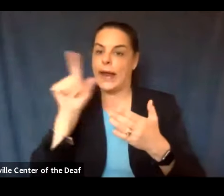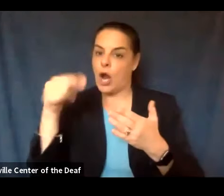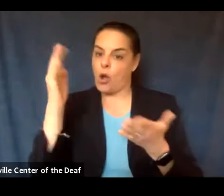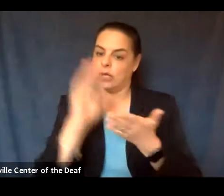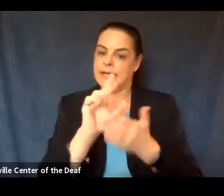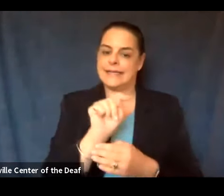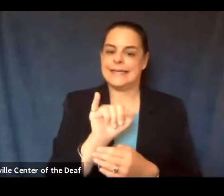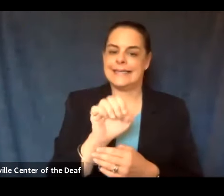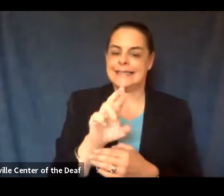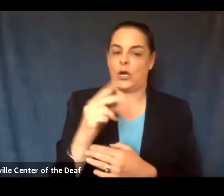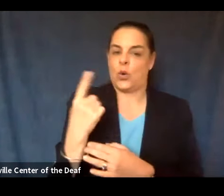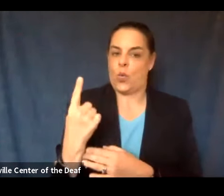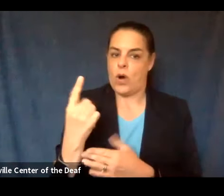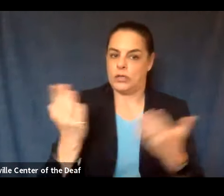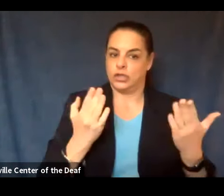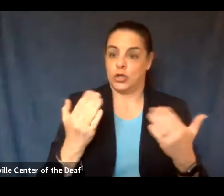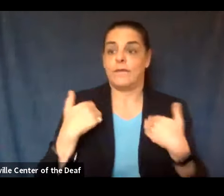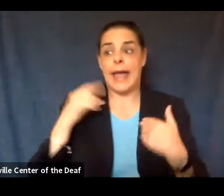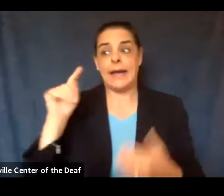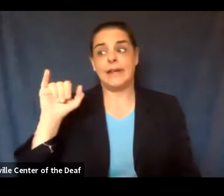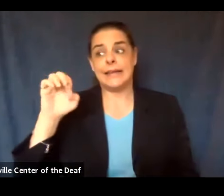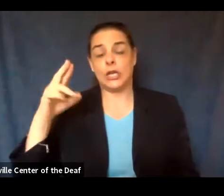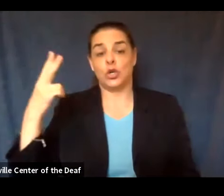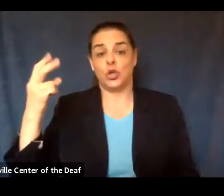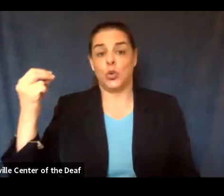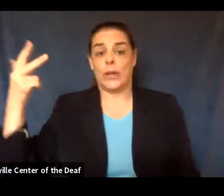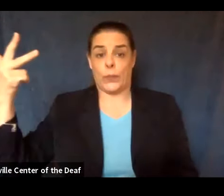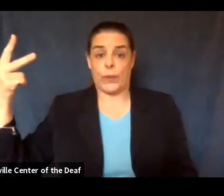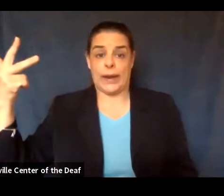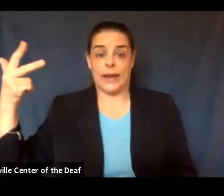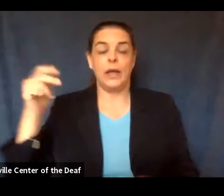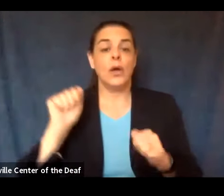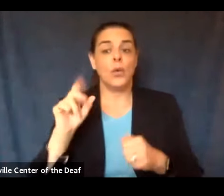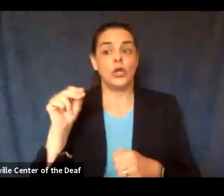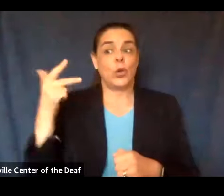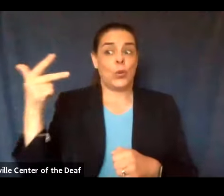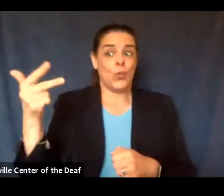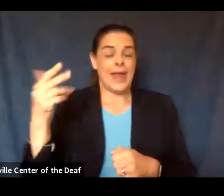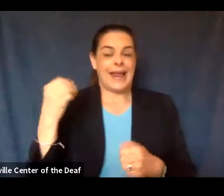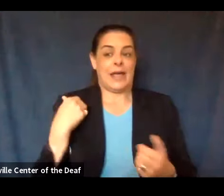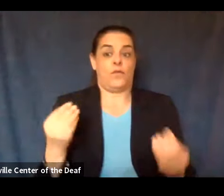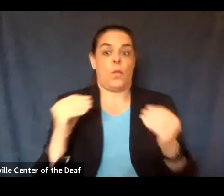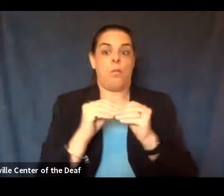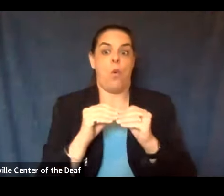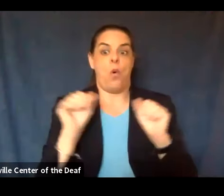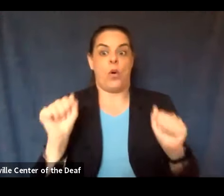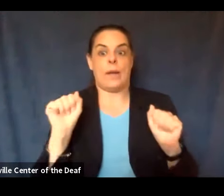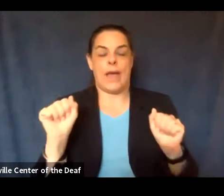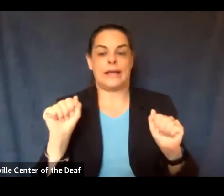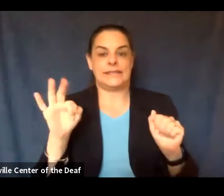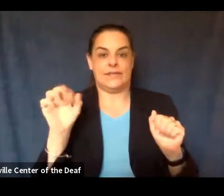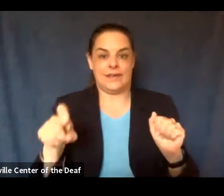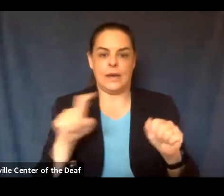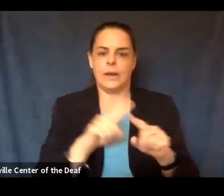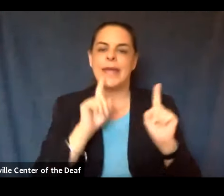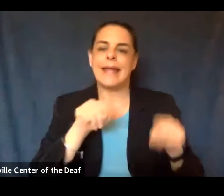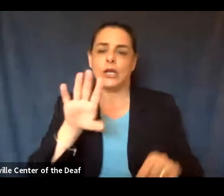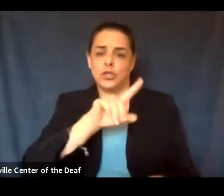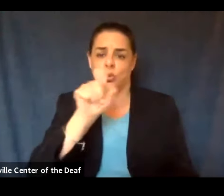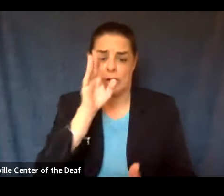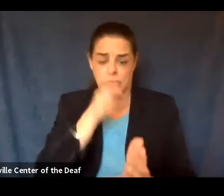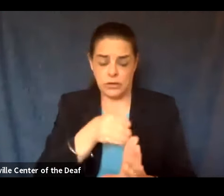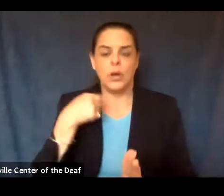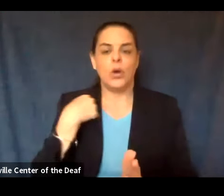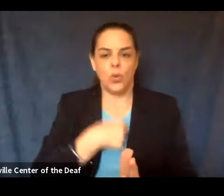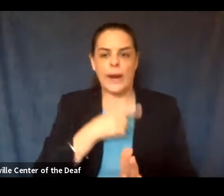tier 2 and tier 3. We could really go back to tier 3 and create even more capacity if we needed to. But to answer your question directly, we are